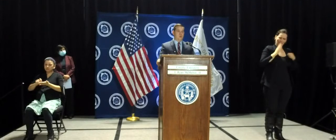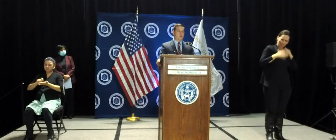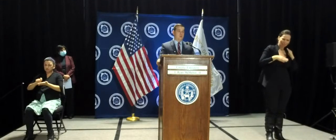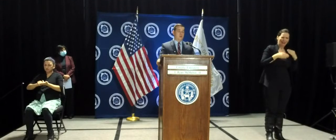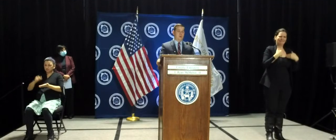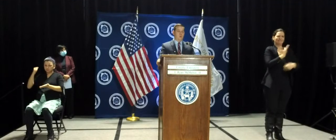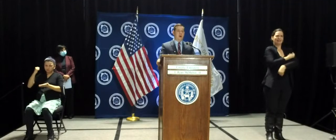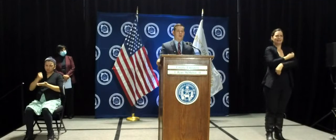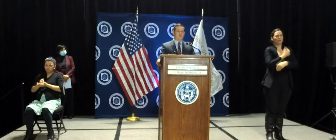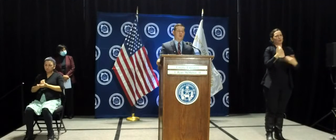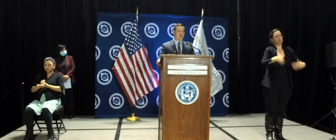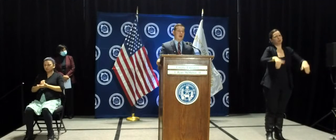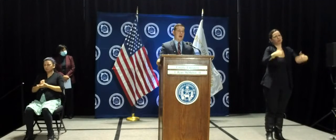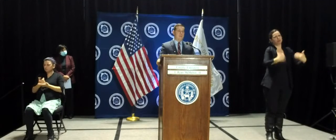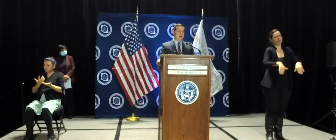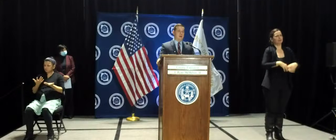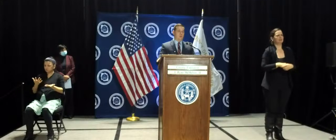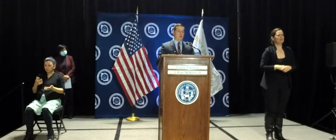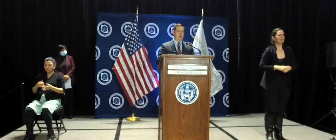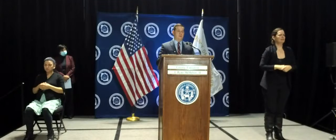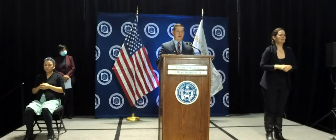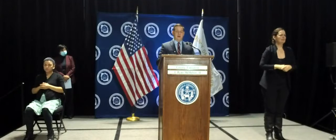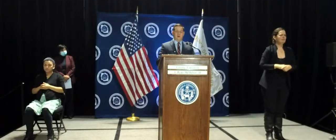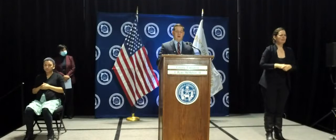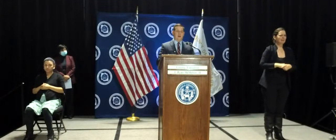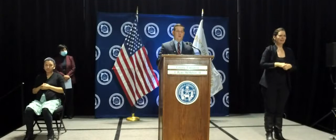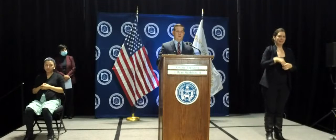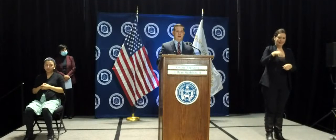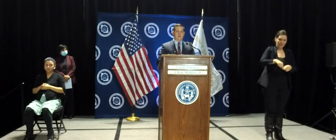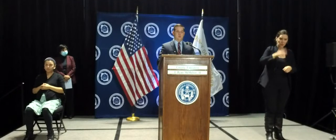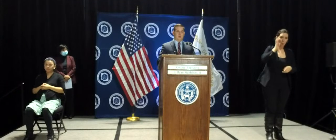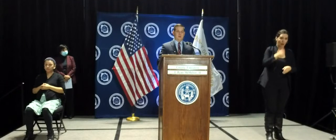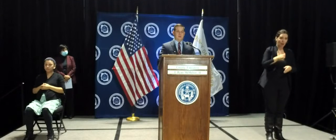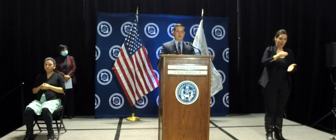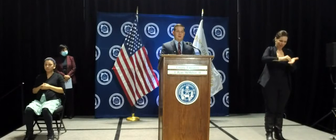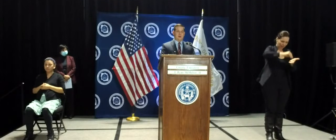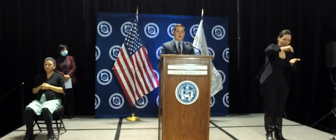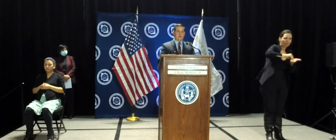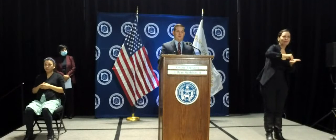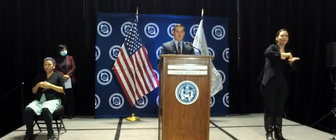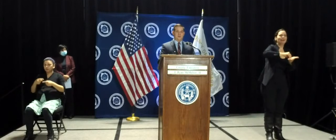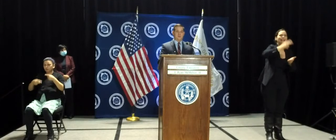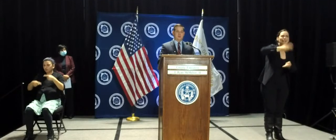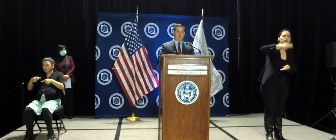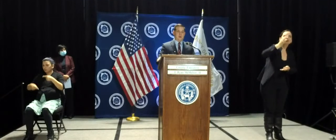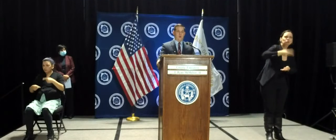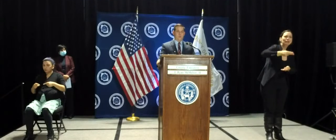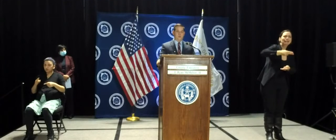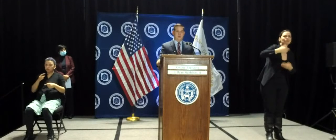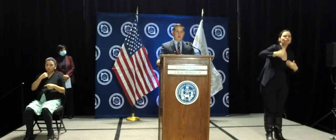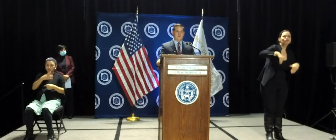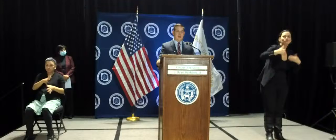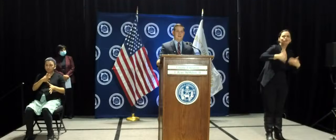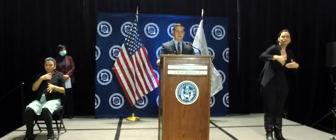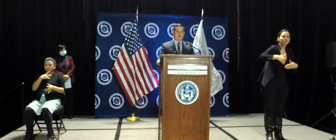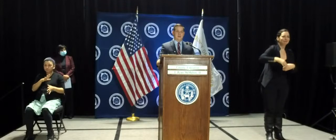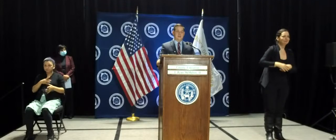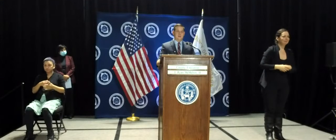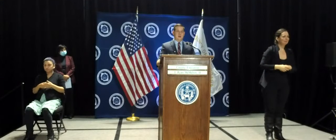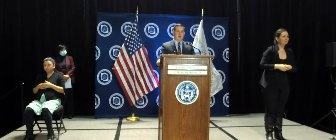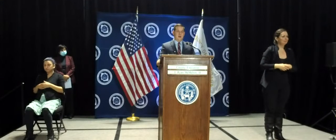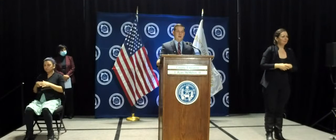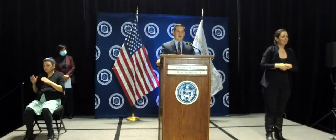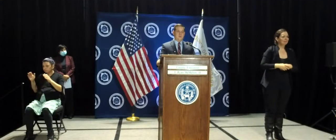history will judge very, very well. So I'm not. I know it's on its way. If it gets here tonight, I hope they start